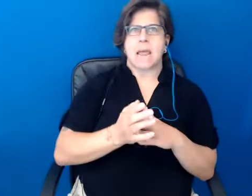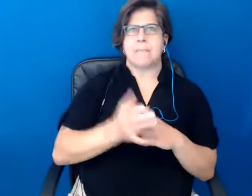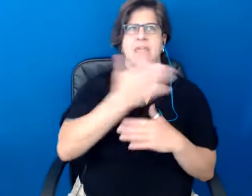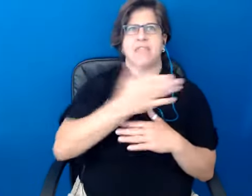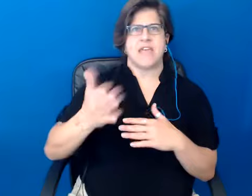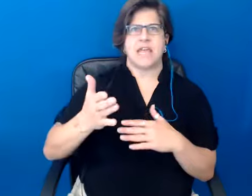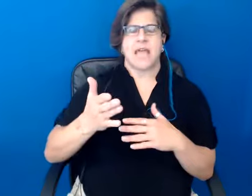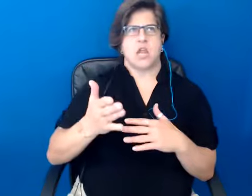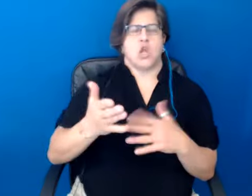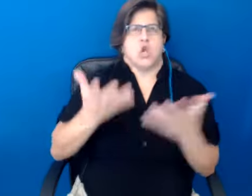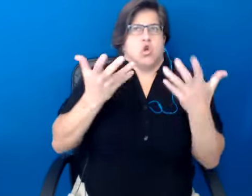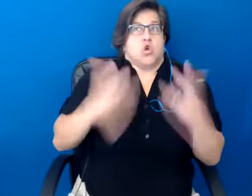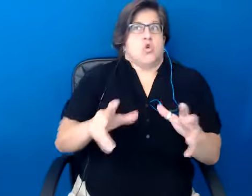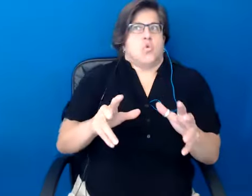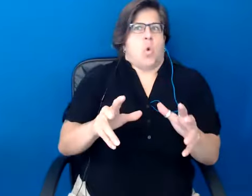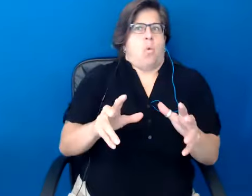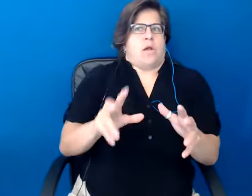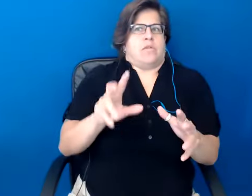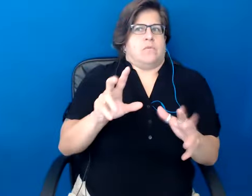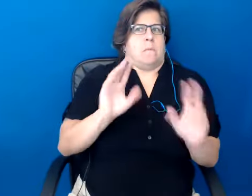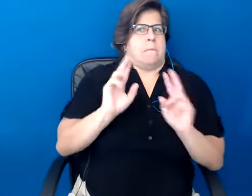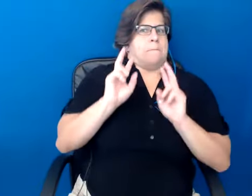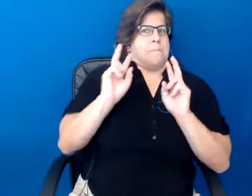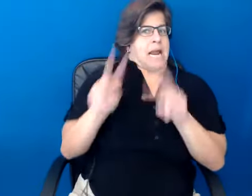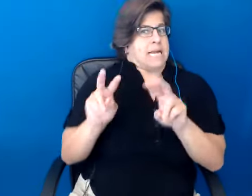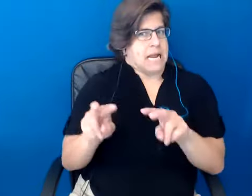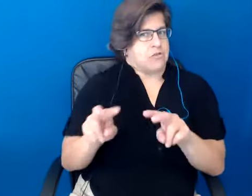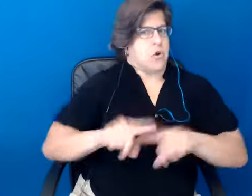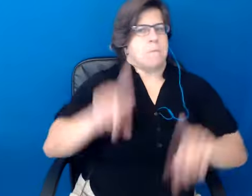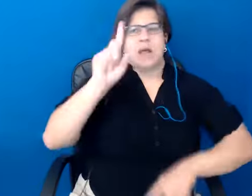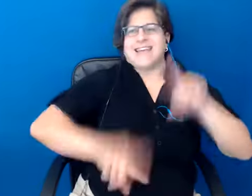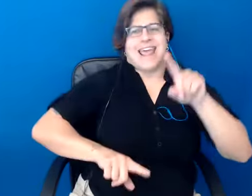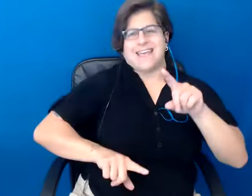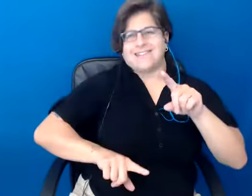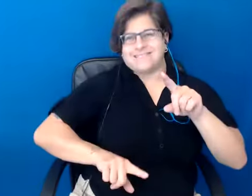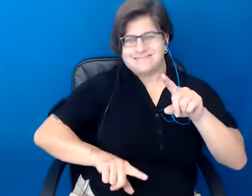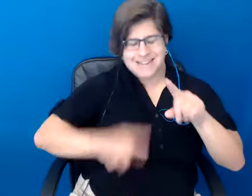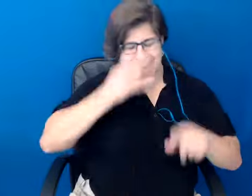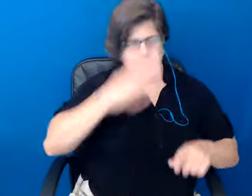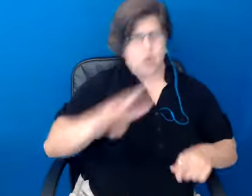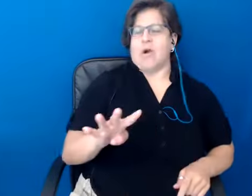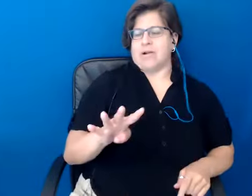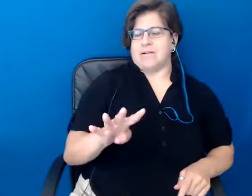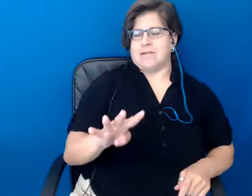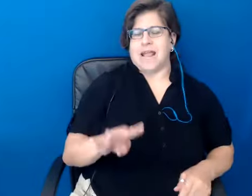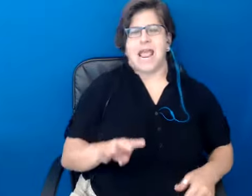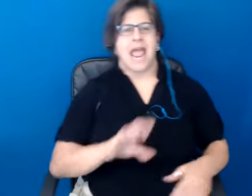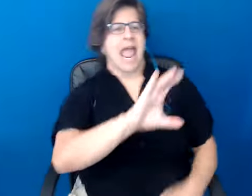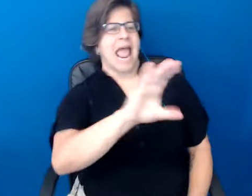political bias that suddenly became the elephant in the room. And Kathy, my